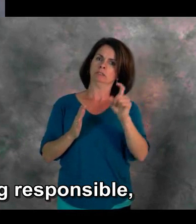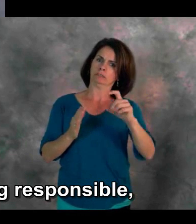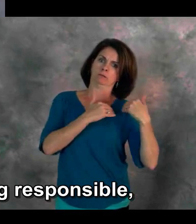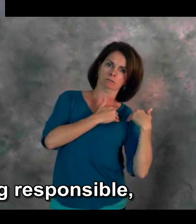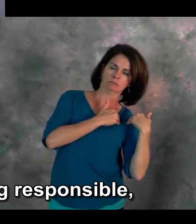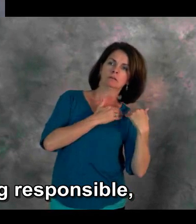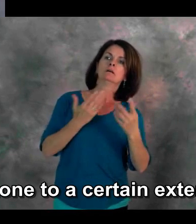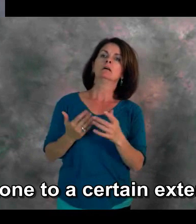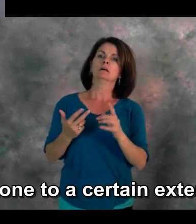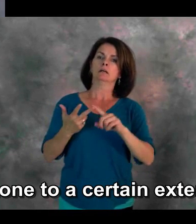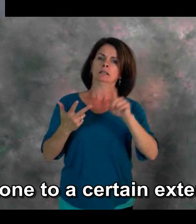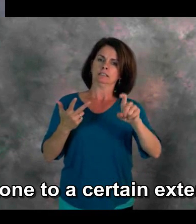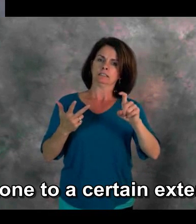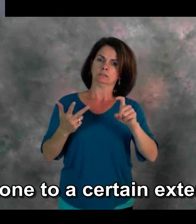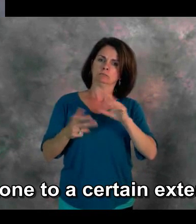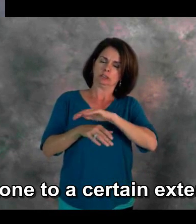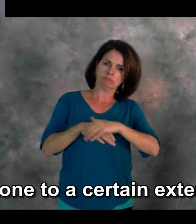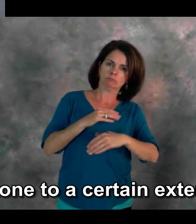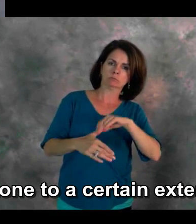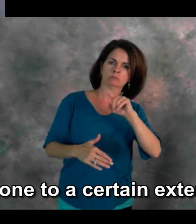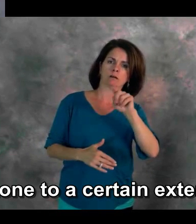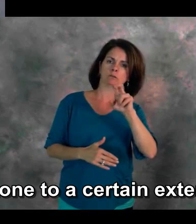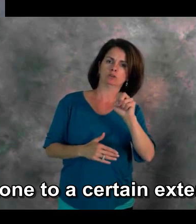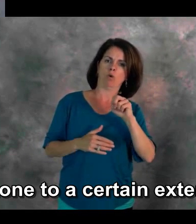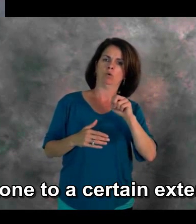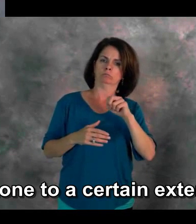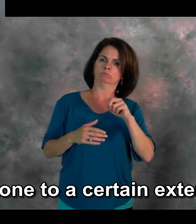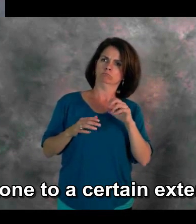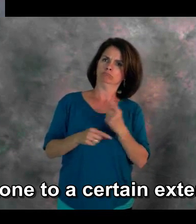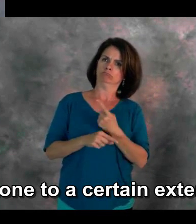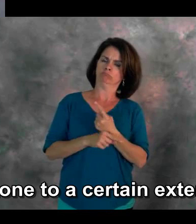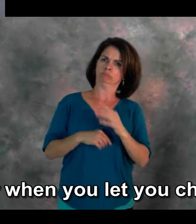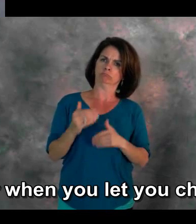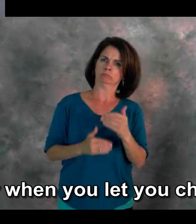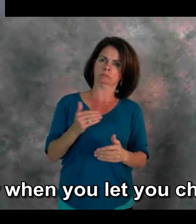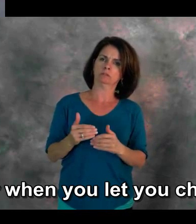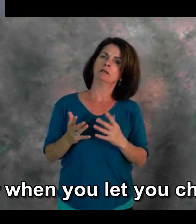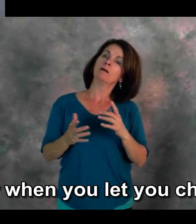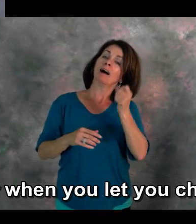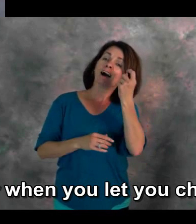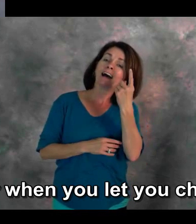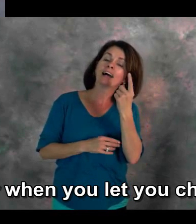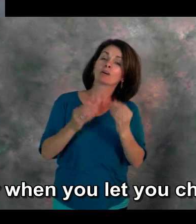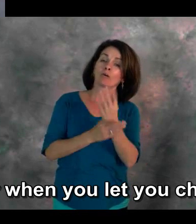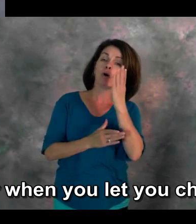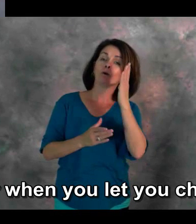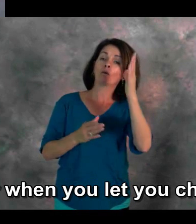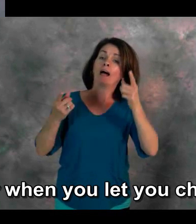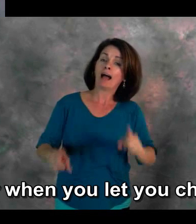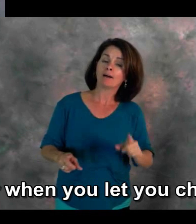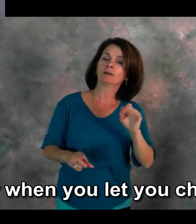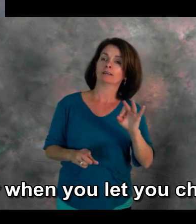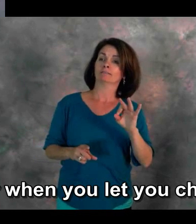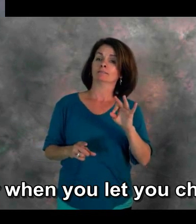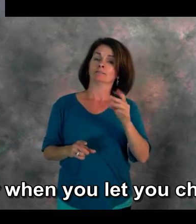being responsible, being within your comfort zone to a certain extent. But growth is going to occur when you